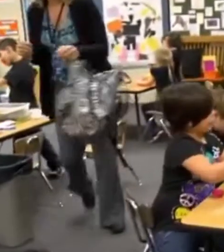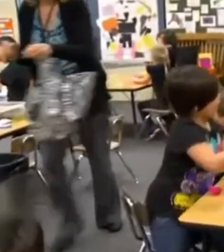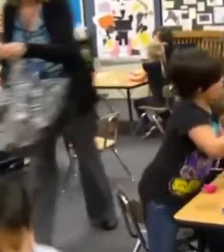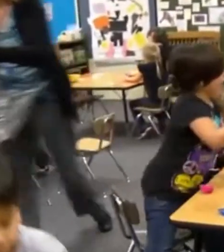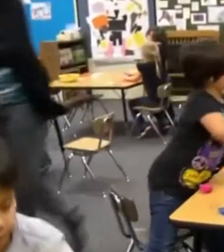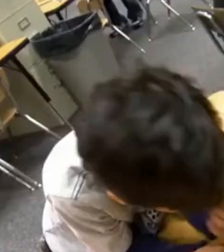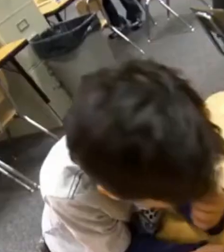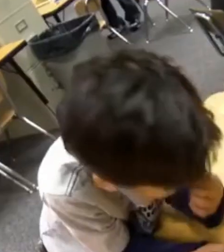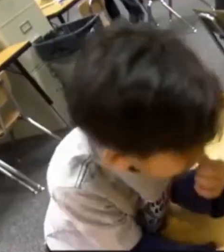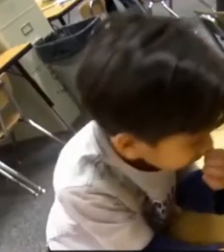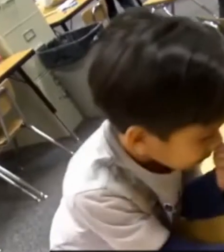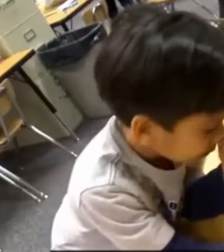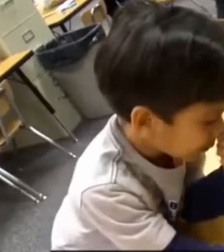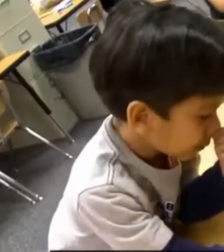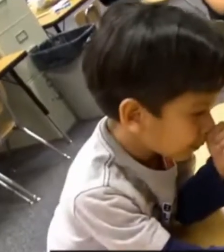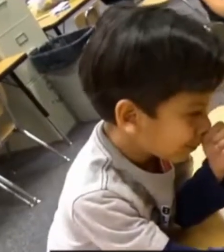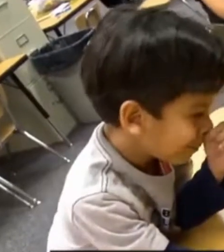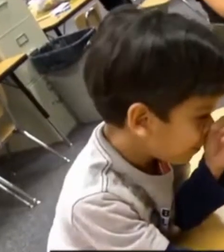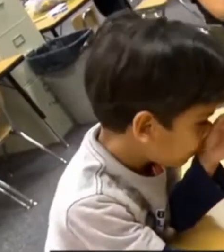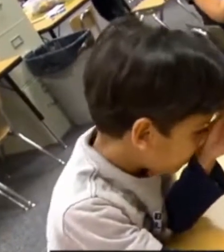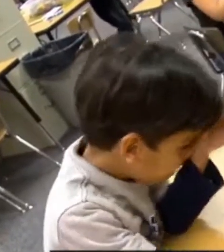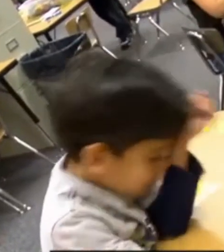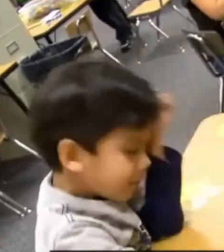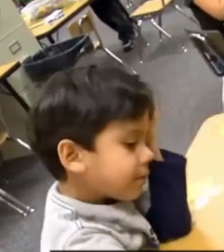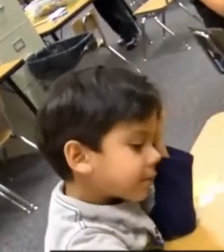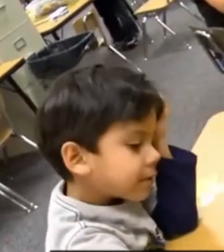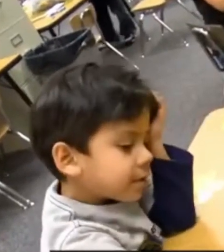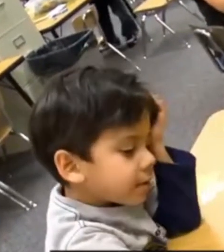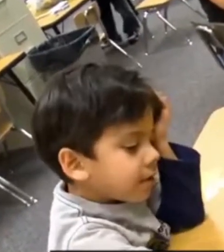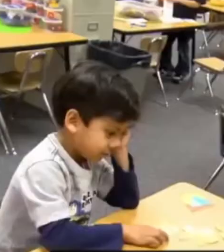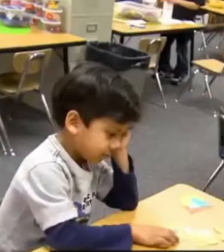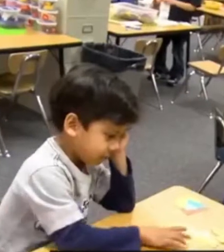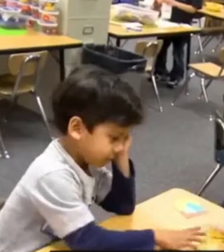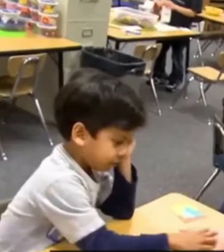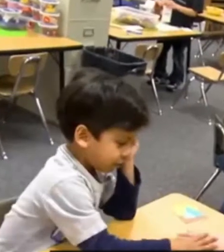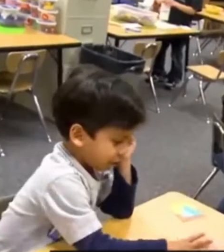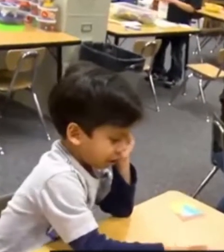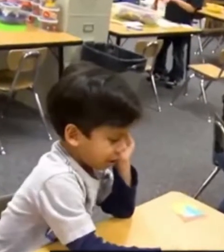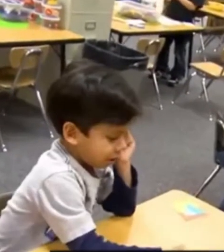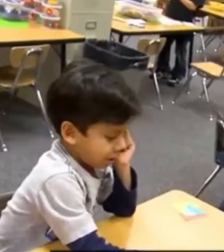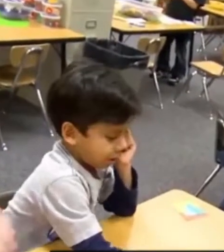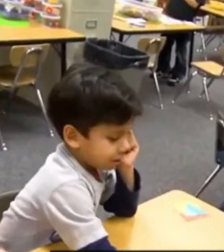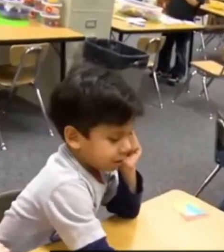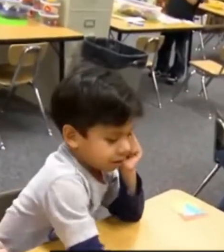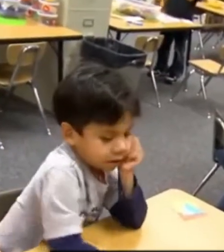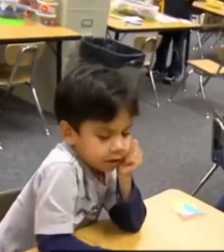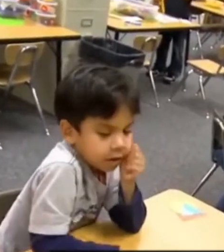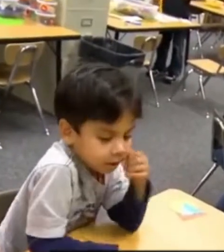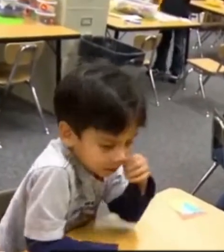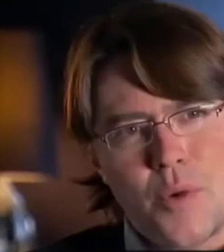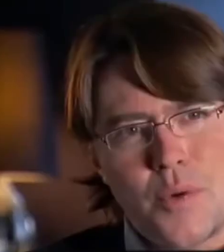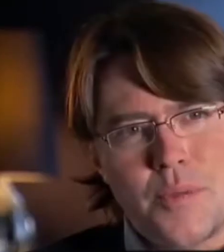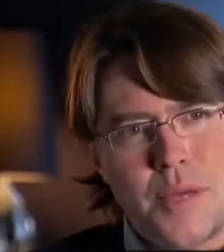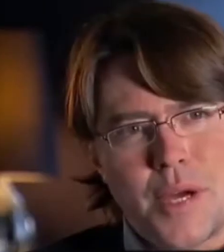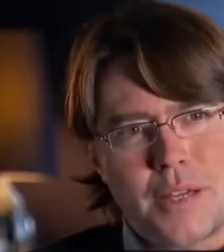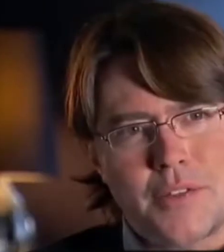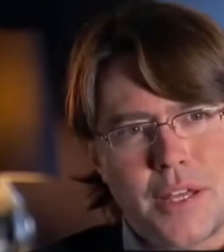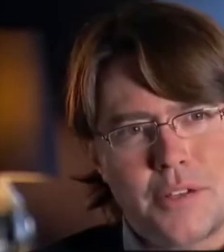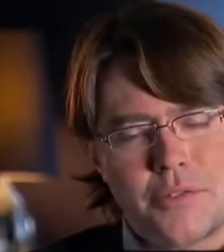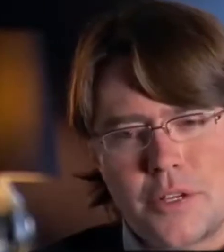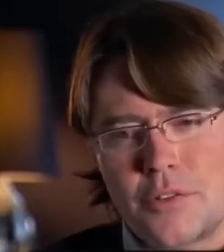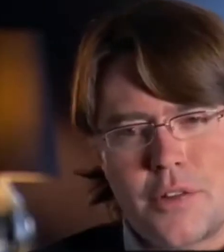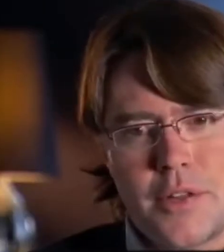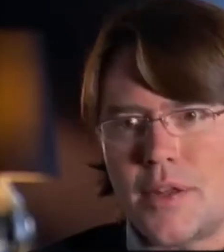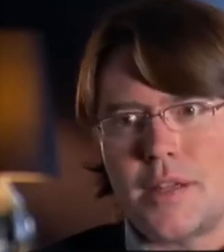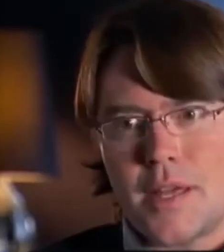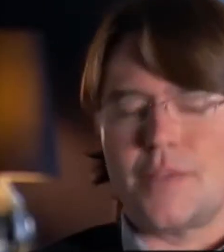Look at your shapes. What should you have done next? Educators, I think, are looking for just this sort of thing. And when we describe what we mean by